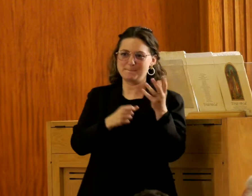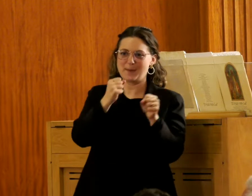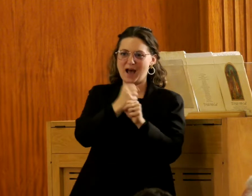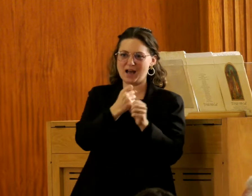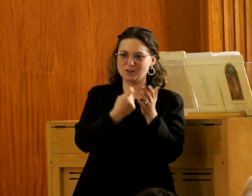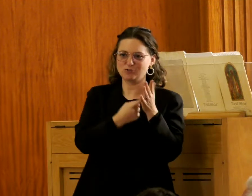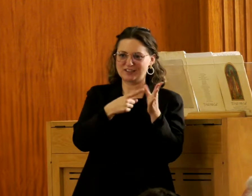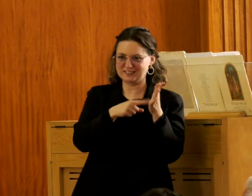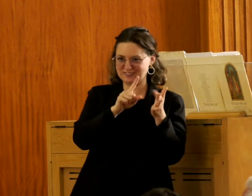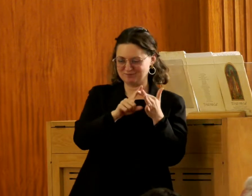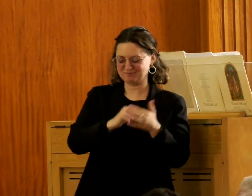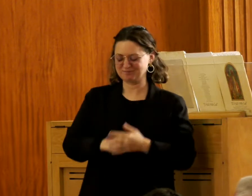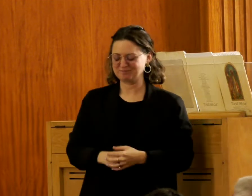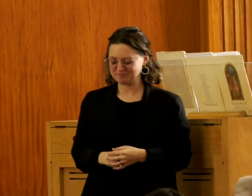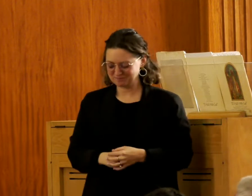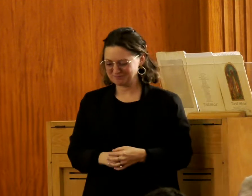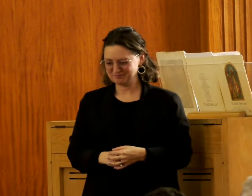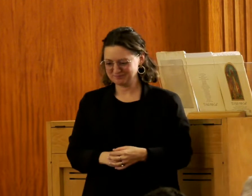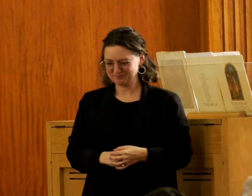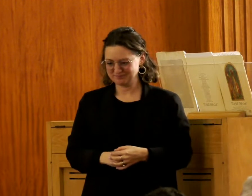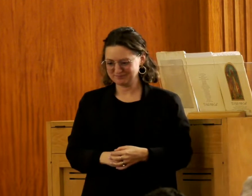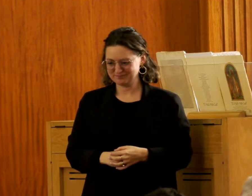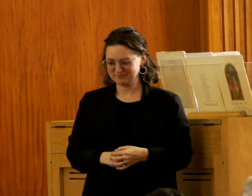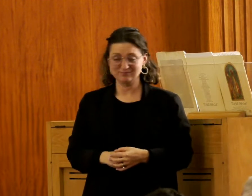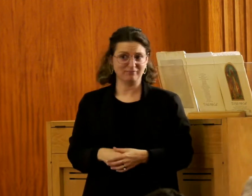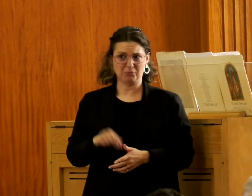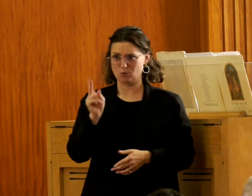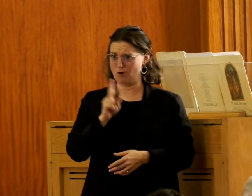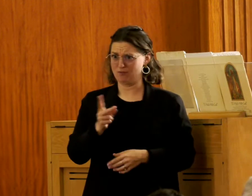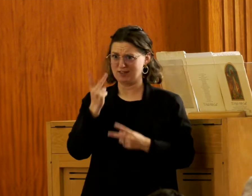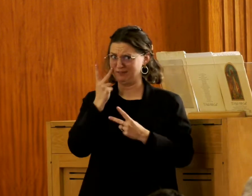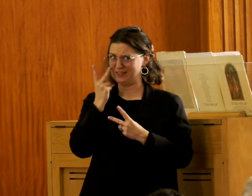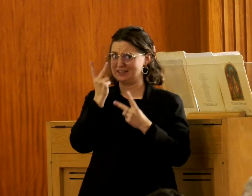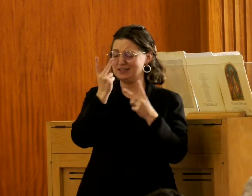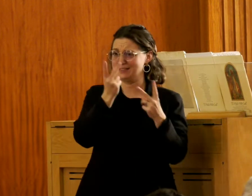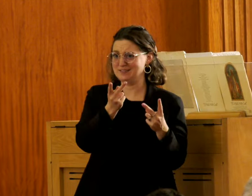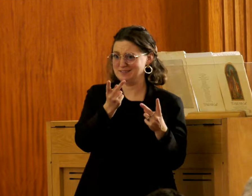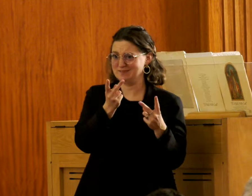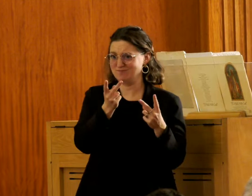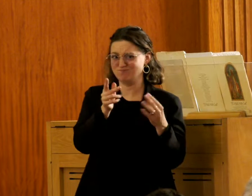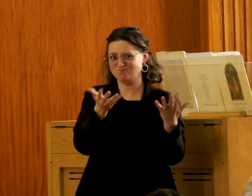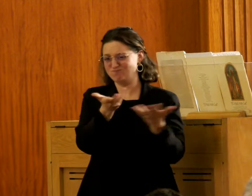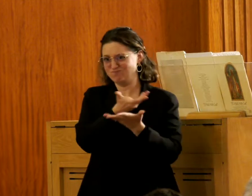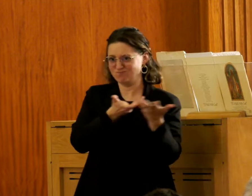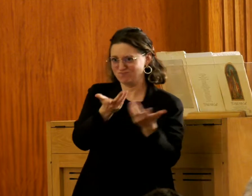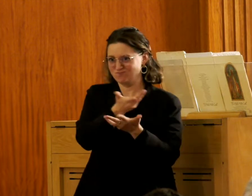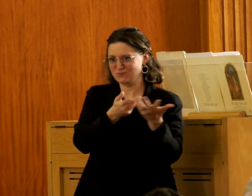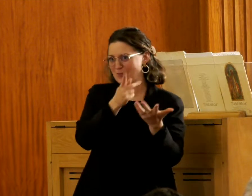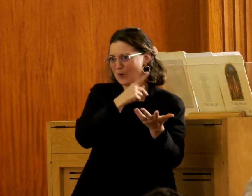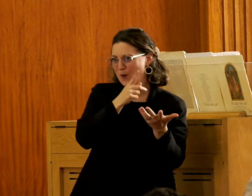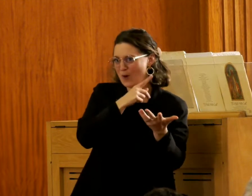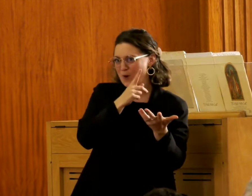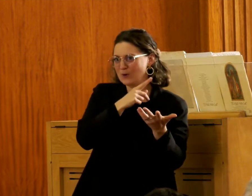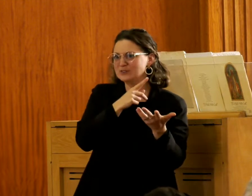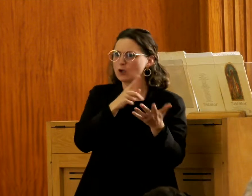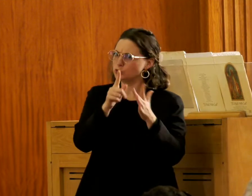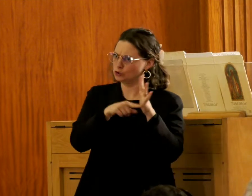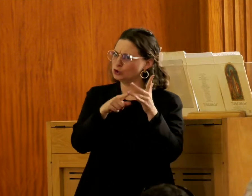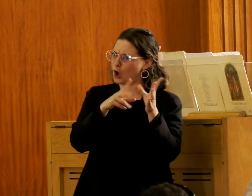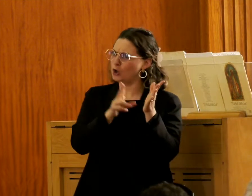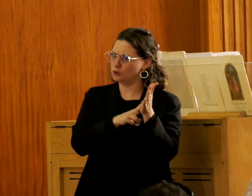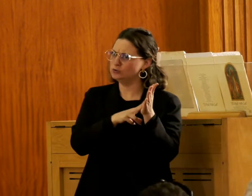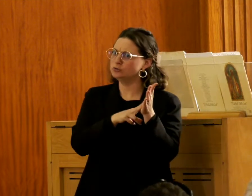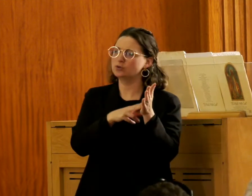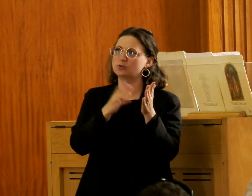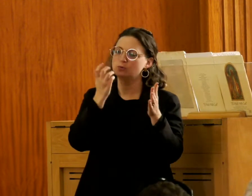We were often at Pop and Auntie's place, but the girls, and Joan in particular, spent a